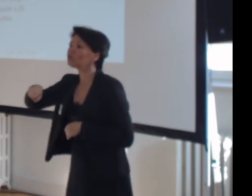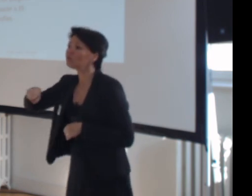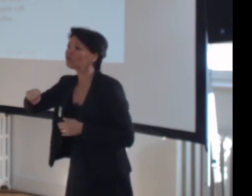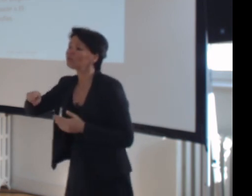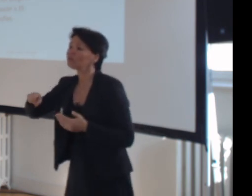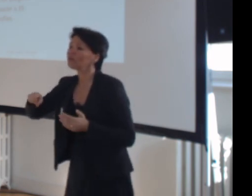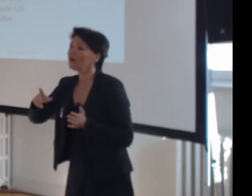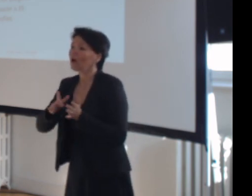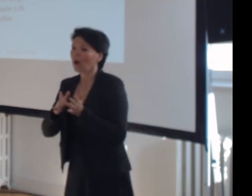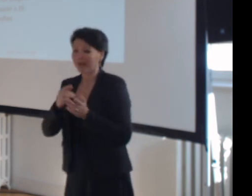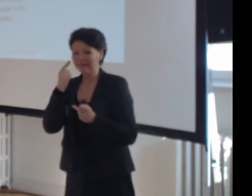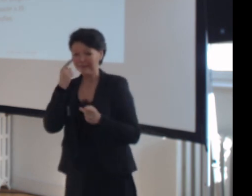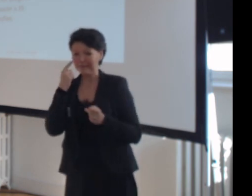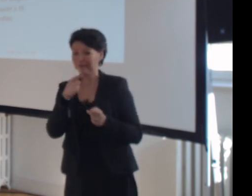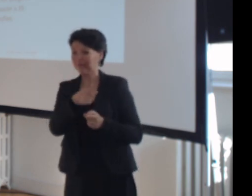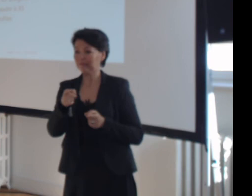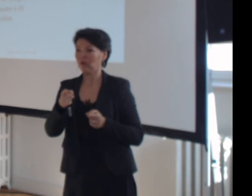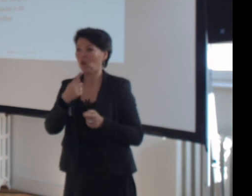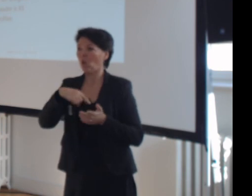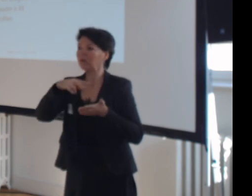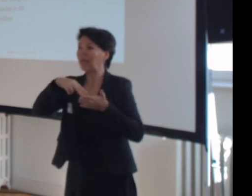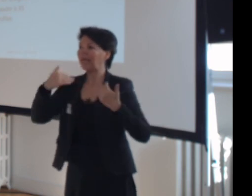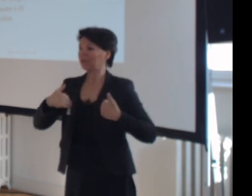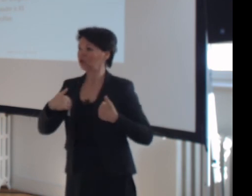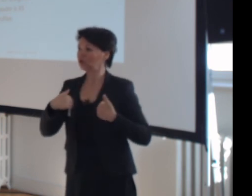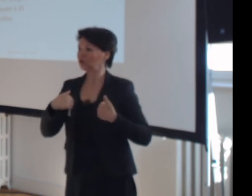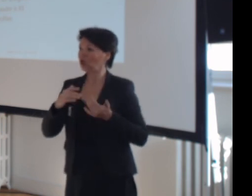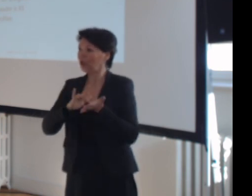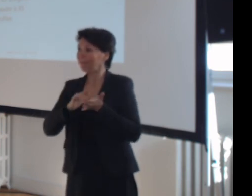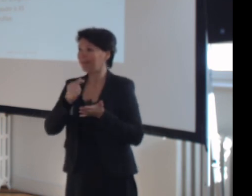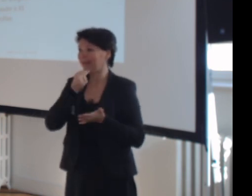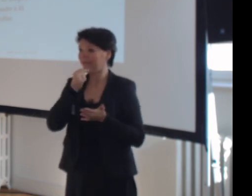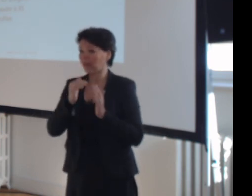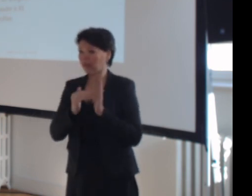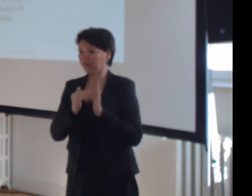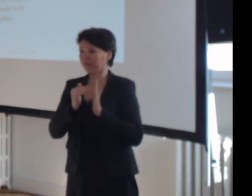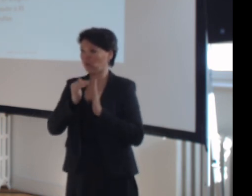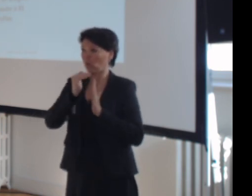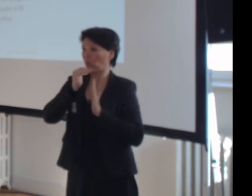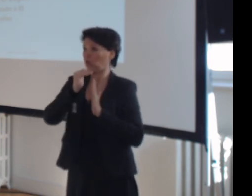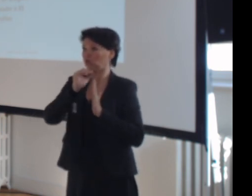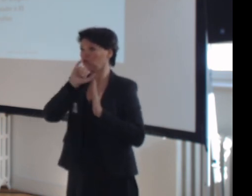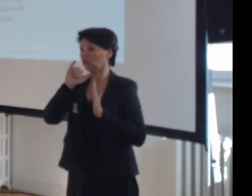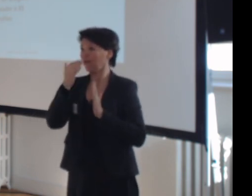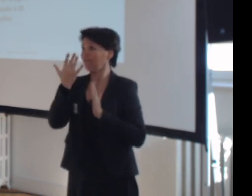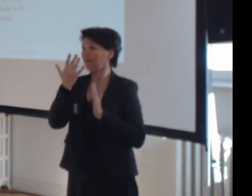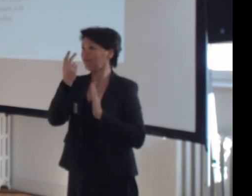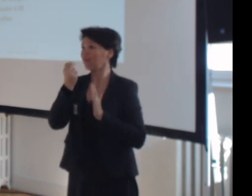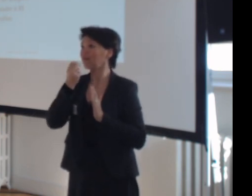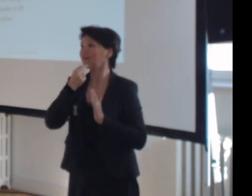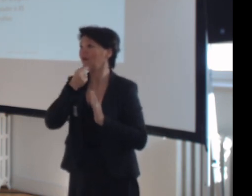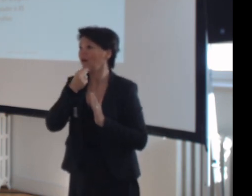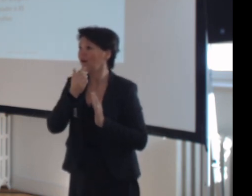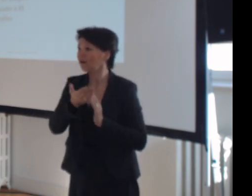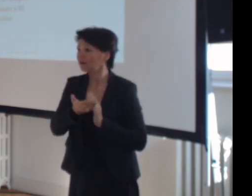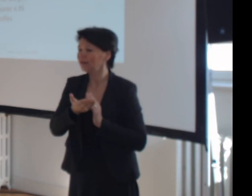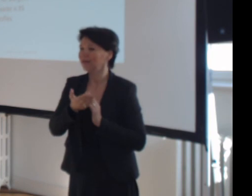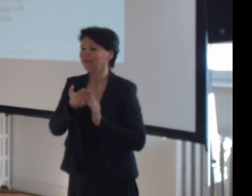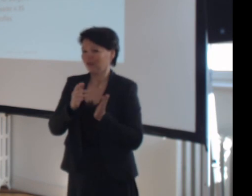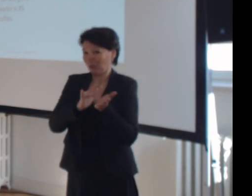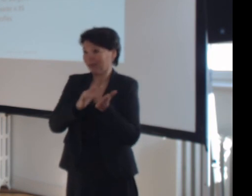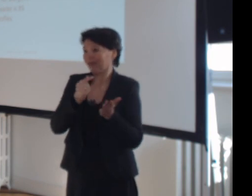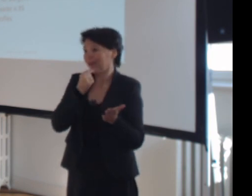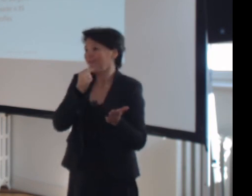we saw the average age of a reader climb up to 85 years old, because that's the average age of a nursing home